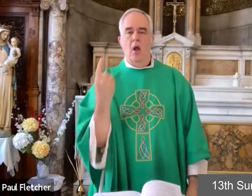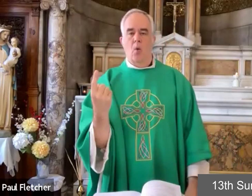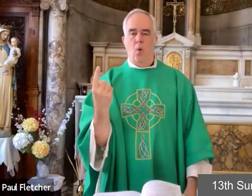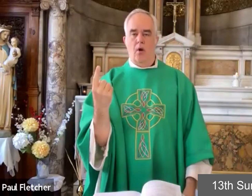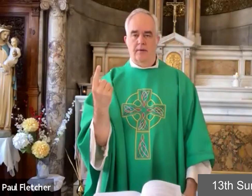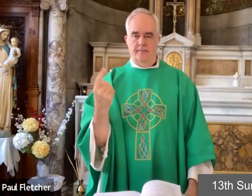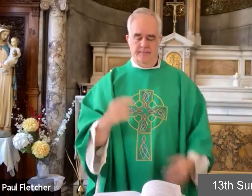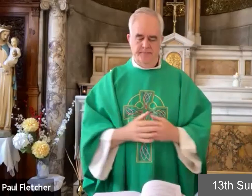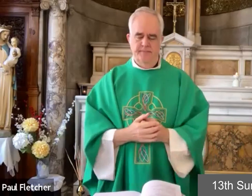is one.